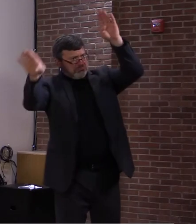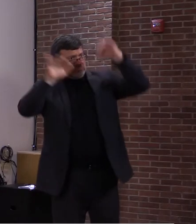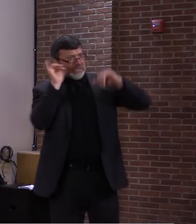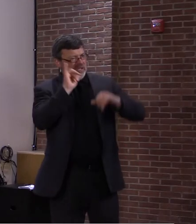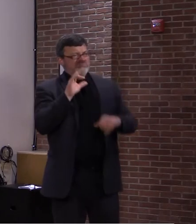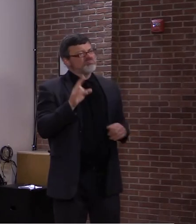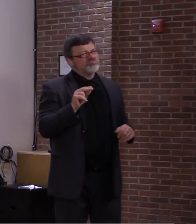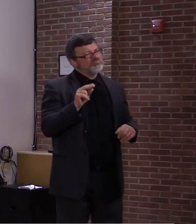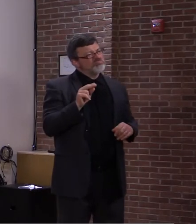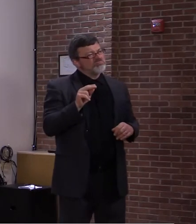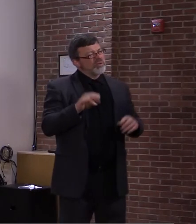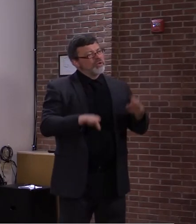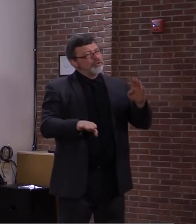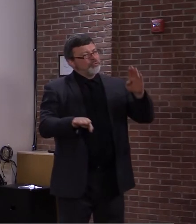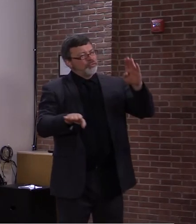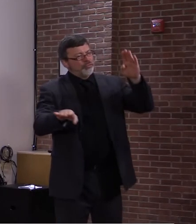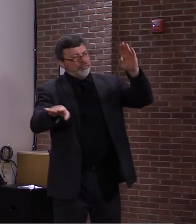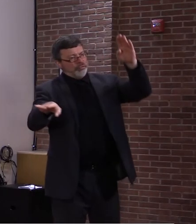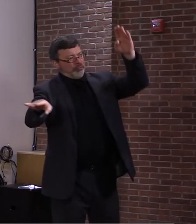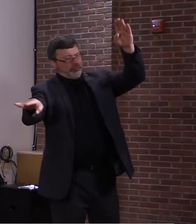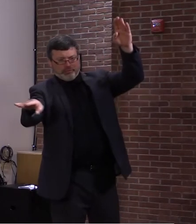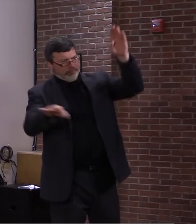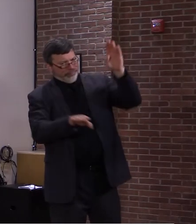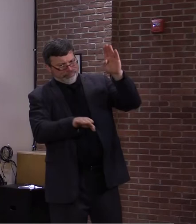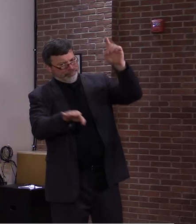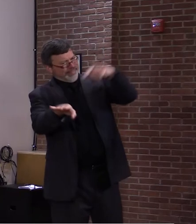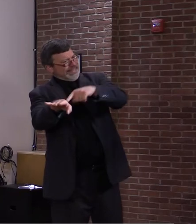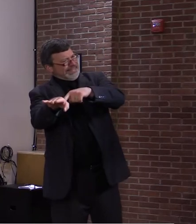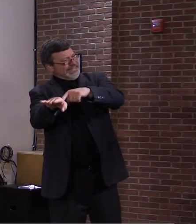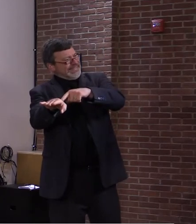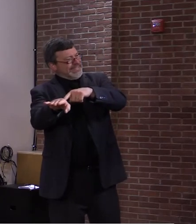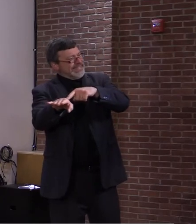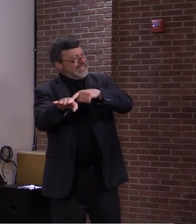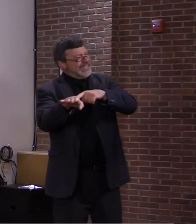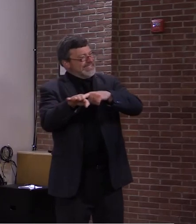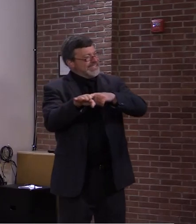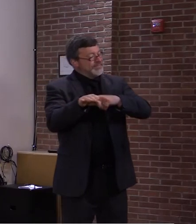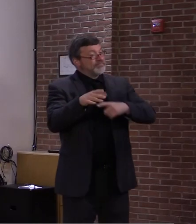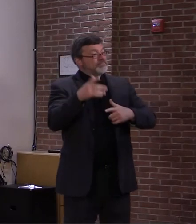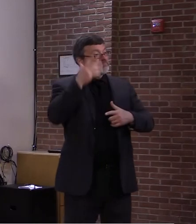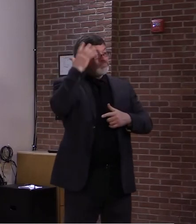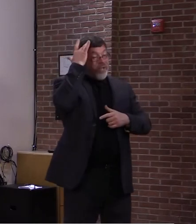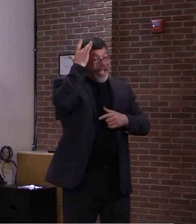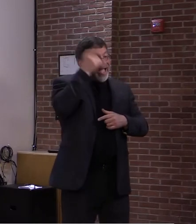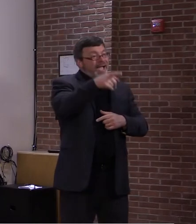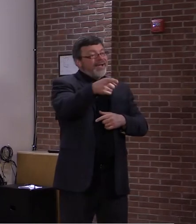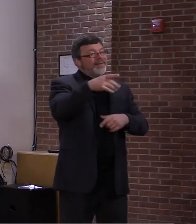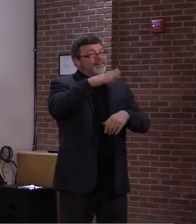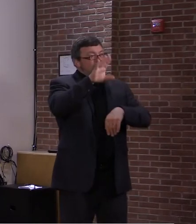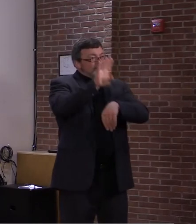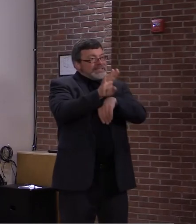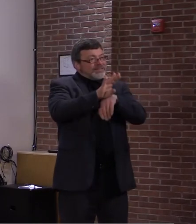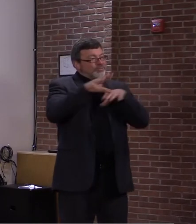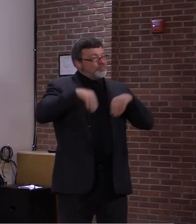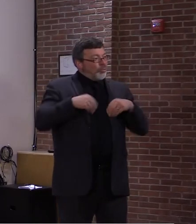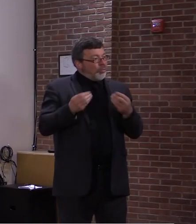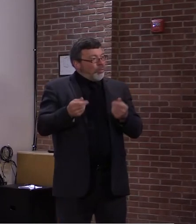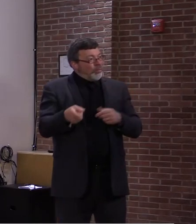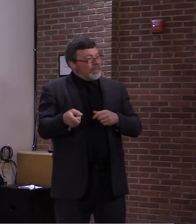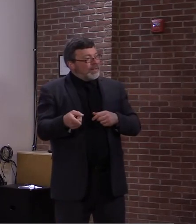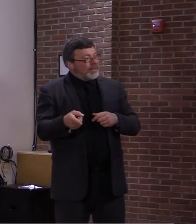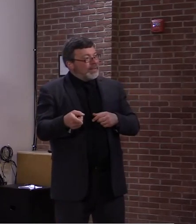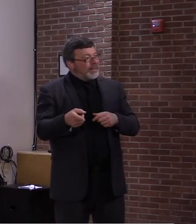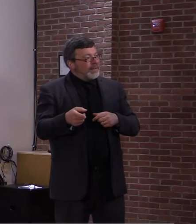of commercial properties that were in downtowns that were once the economic